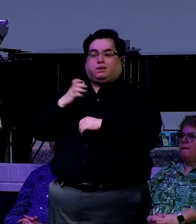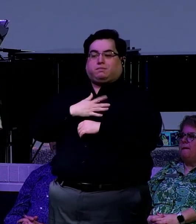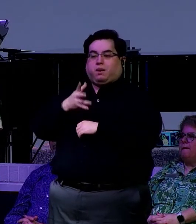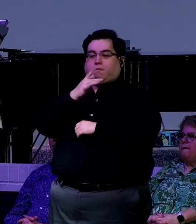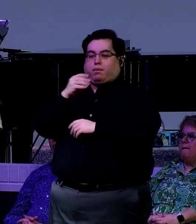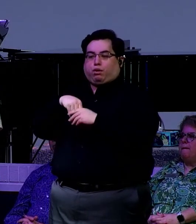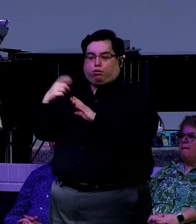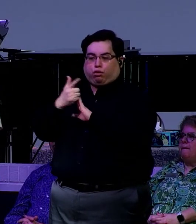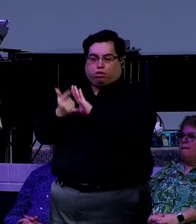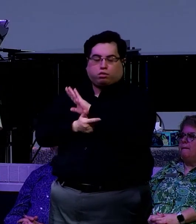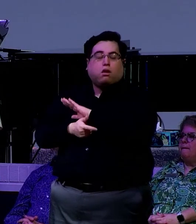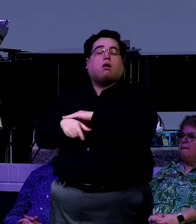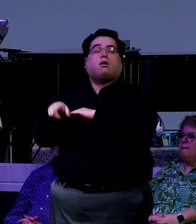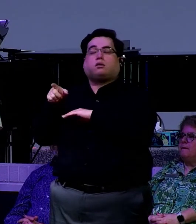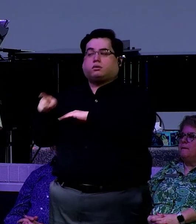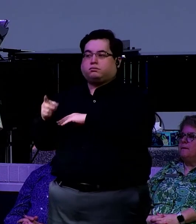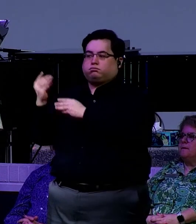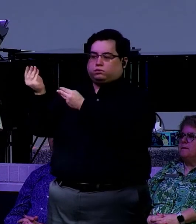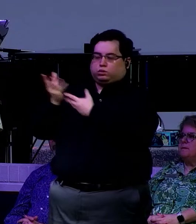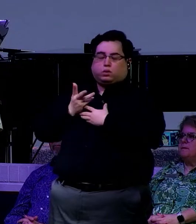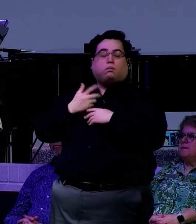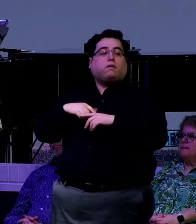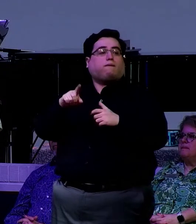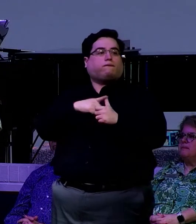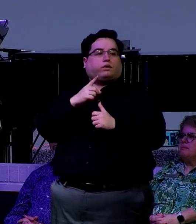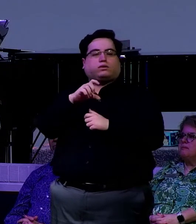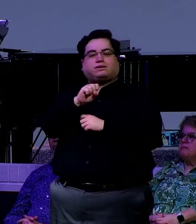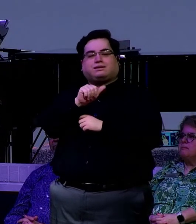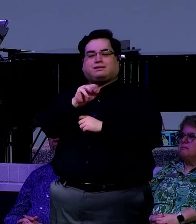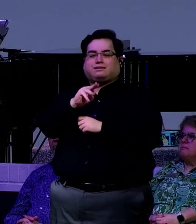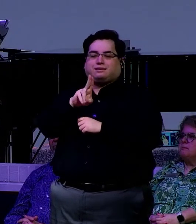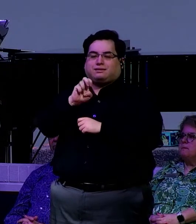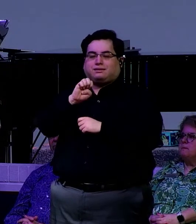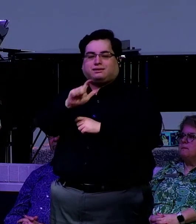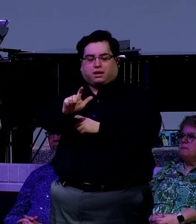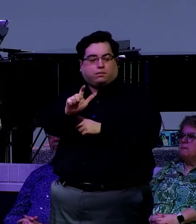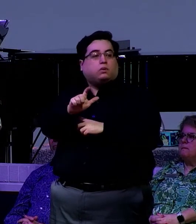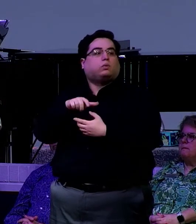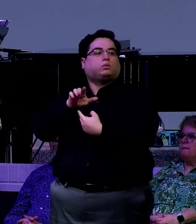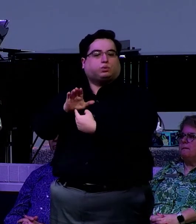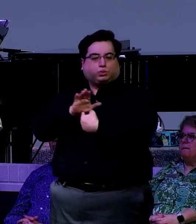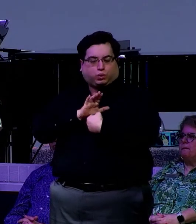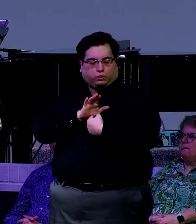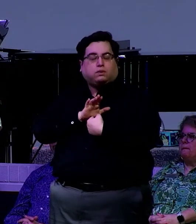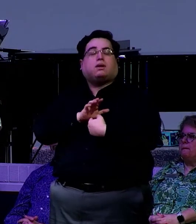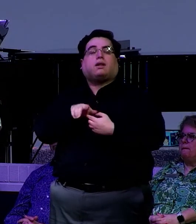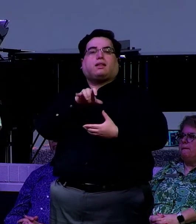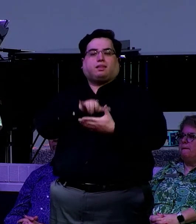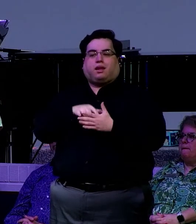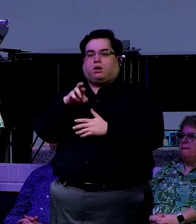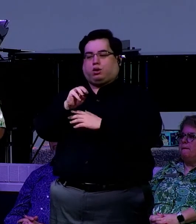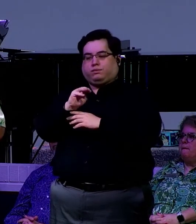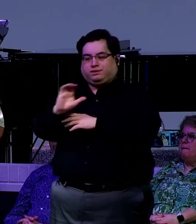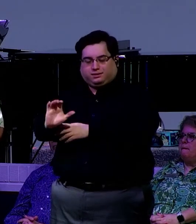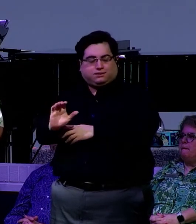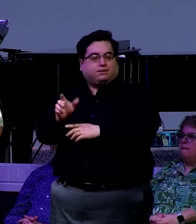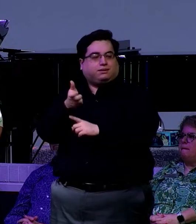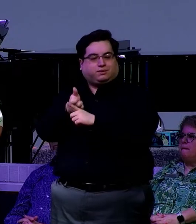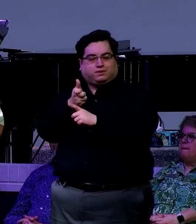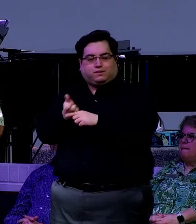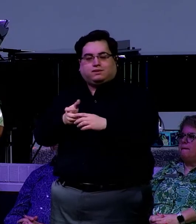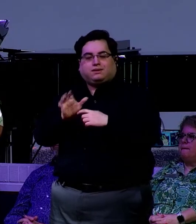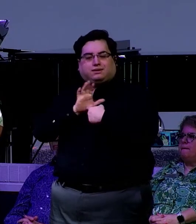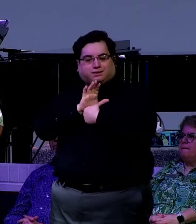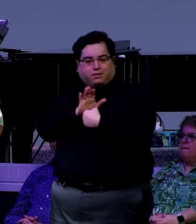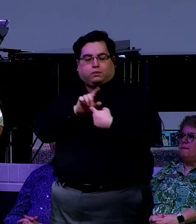And in 1 Samuel 1:7, I also realized that MCC Resurrection has been an example of supporting me to